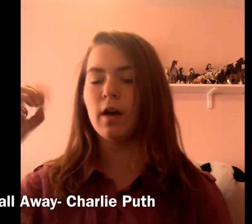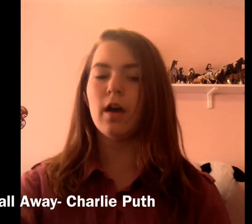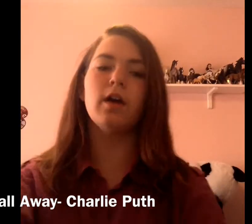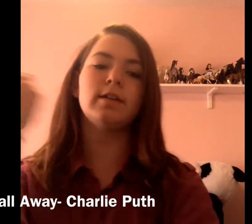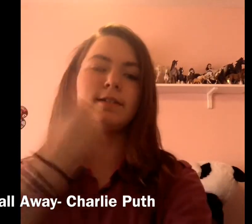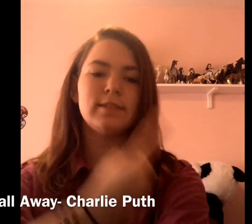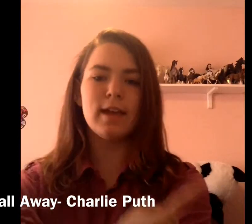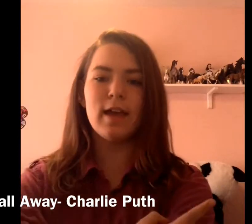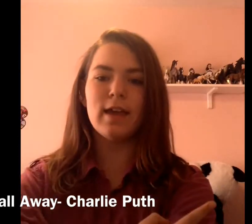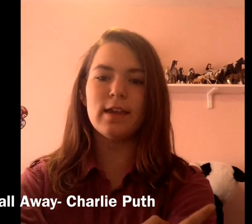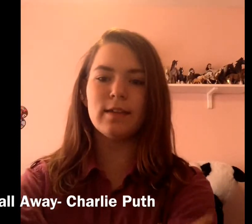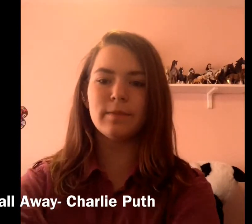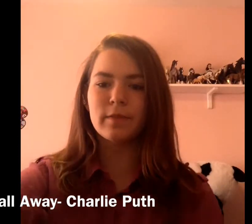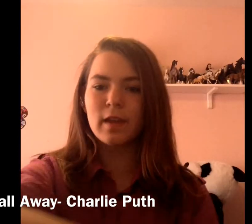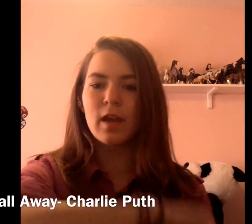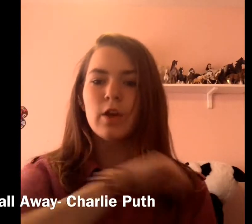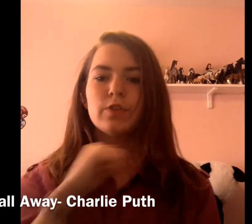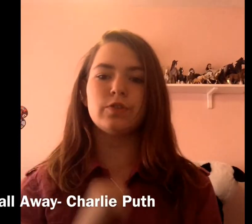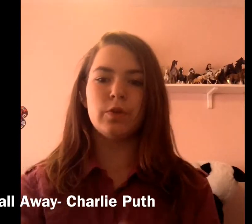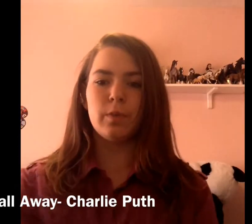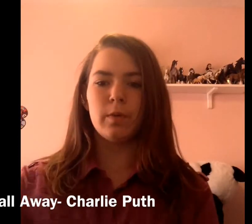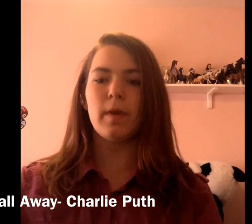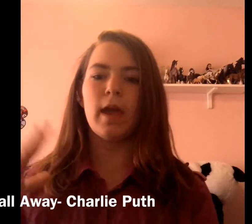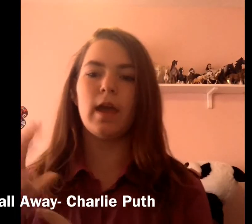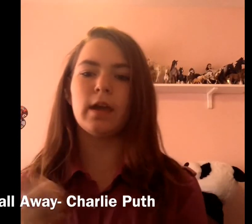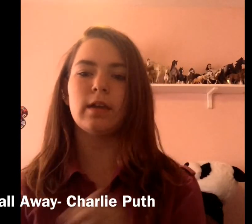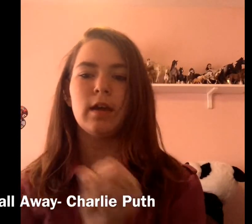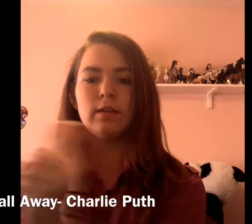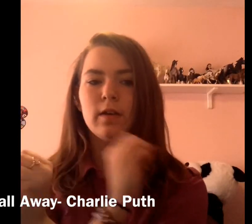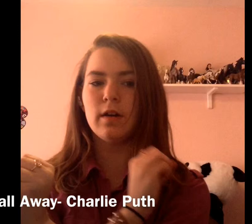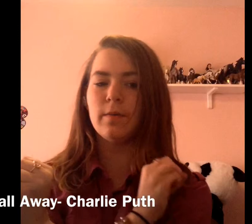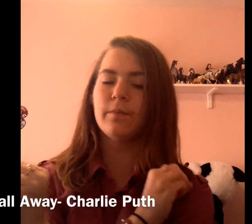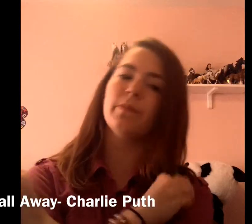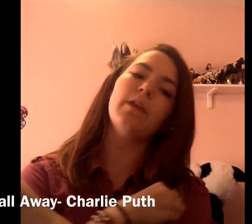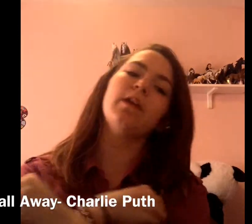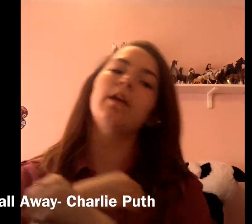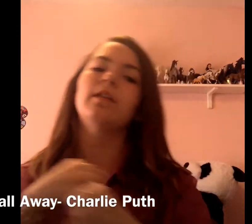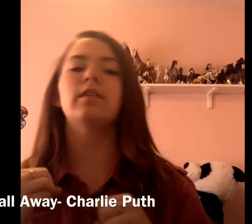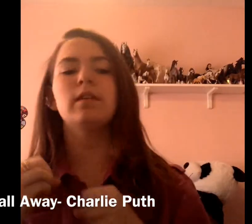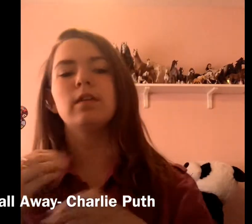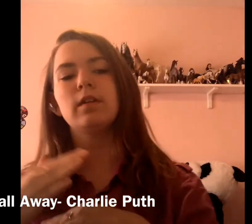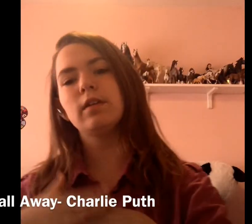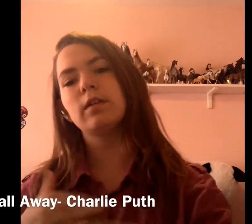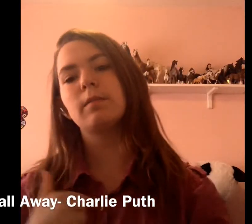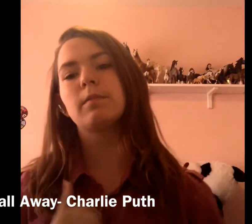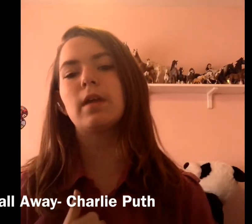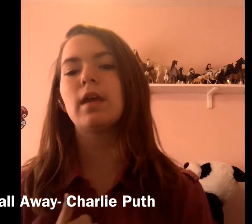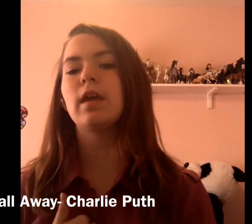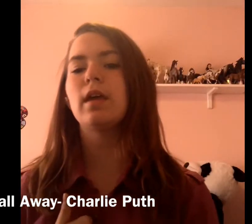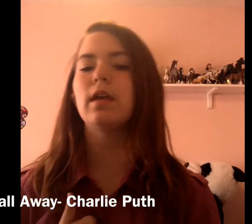day Superman got nothing I made